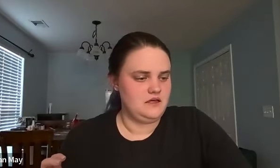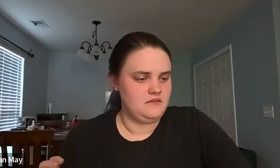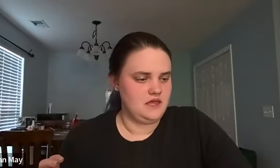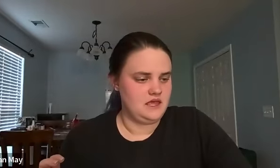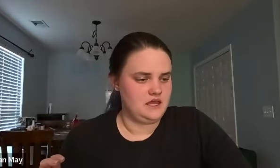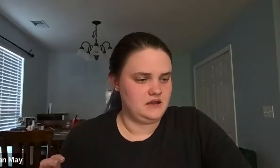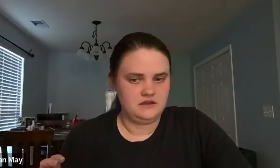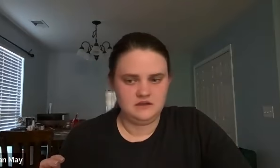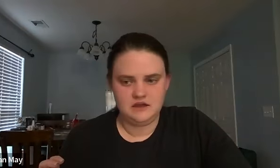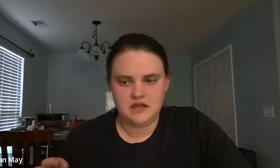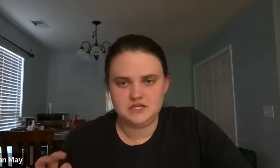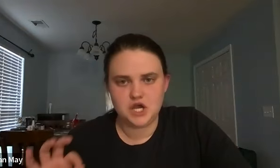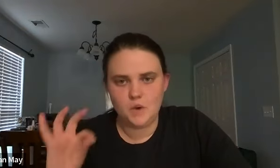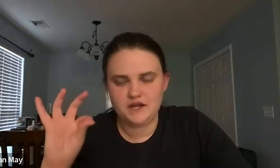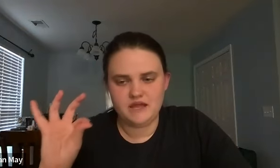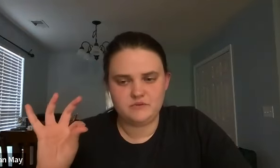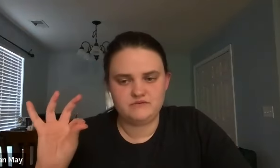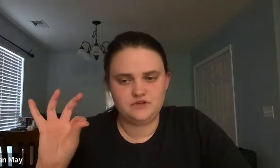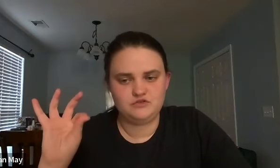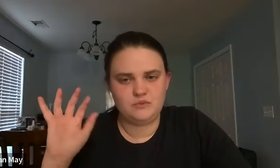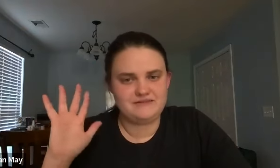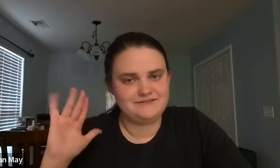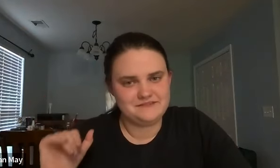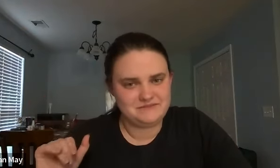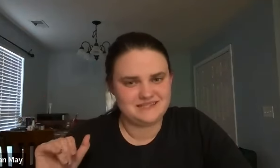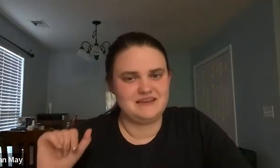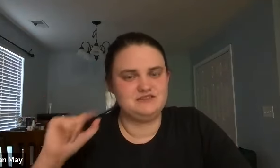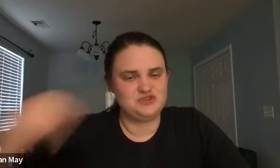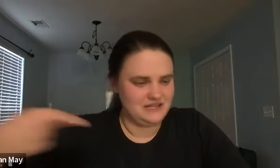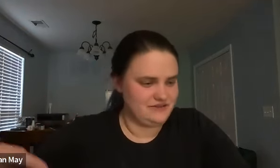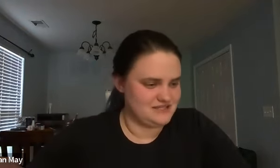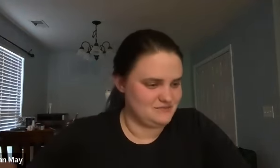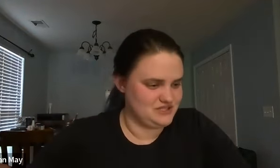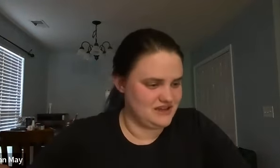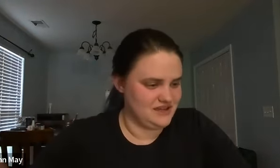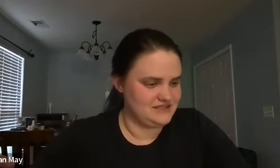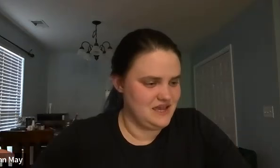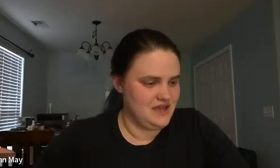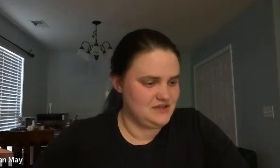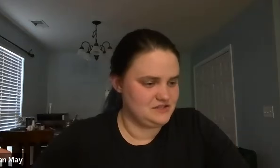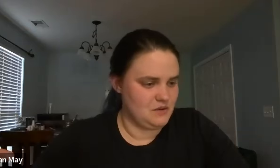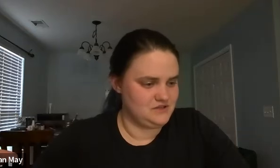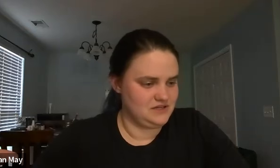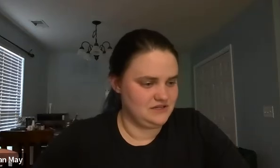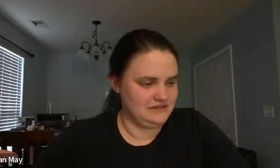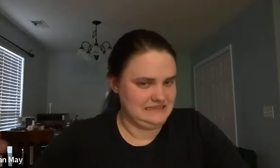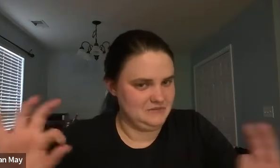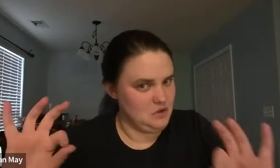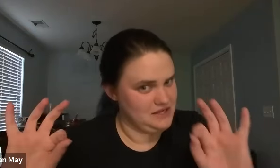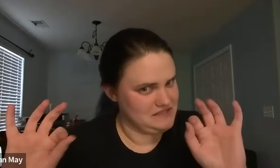And then I know we haven't reviewed, but we have like 15 minutes left. So I'm trying to give you guys some more signs. So I'm gonna keep going if that's